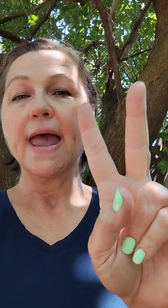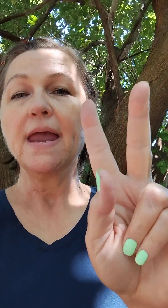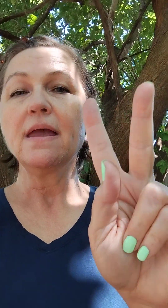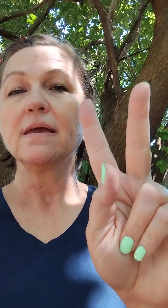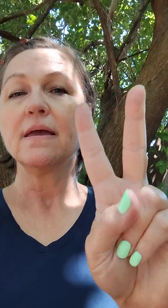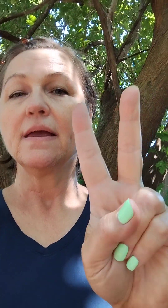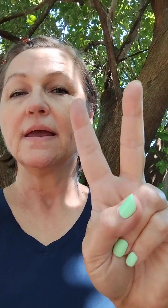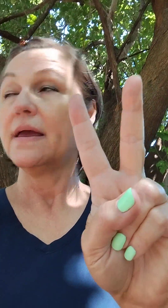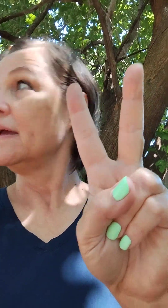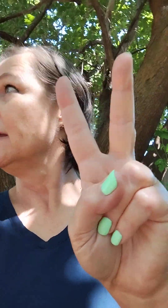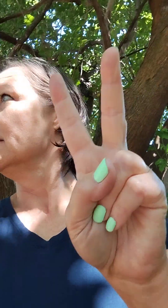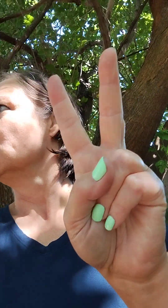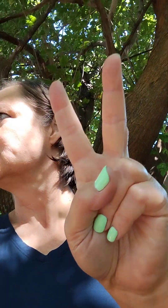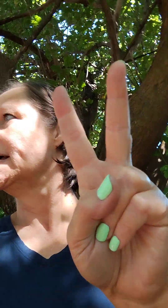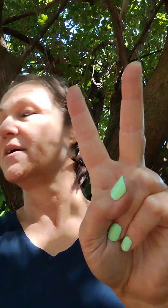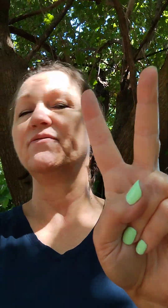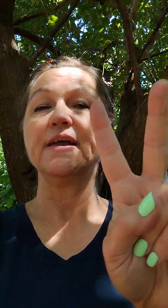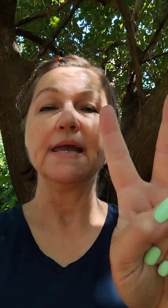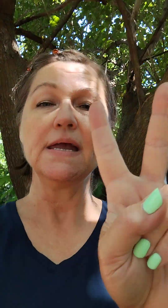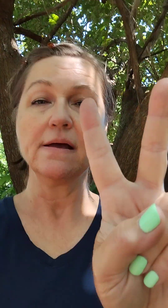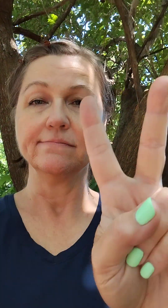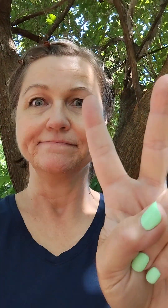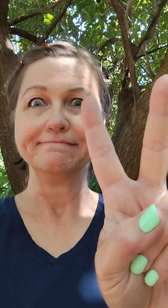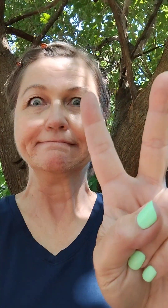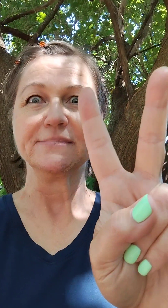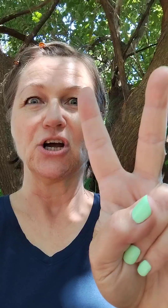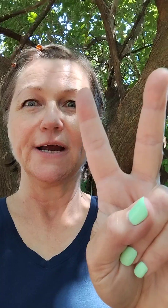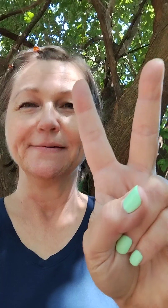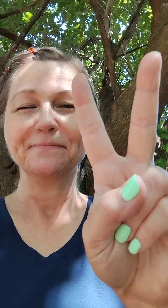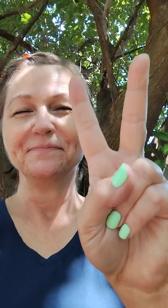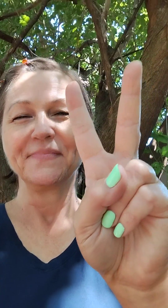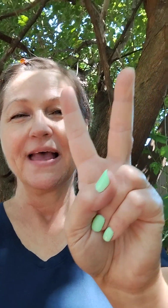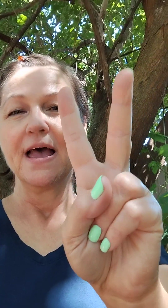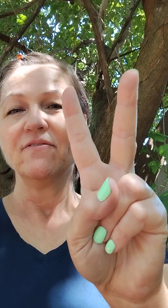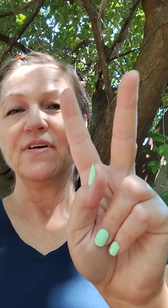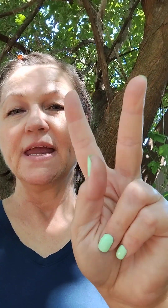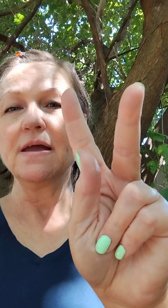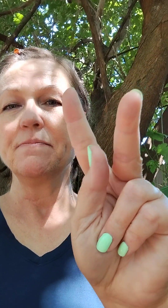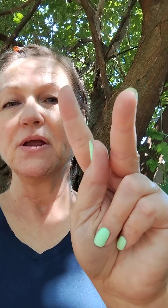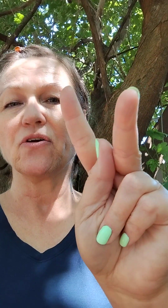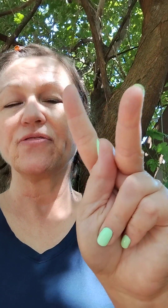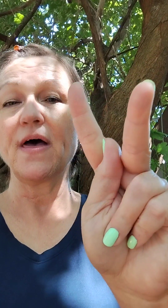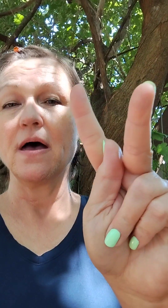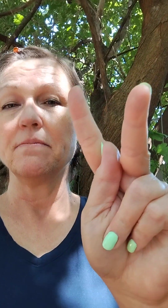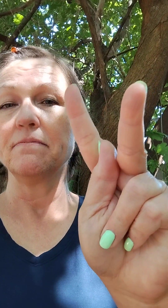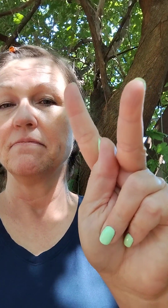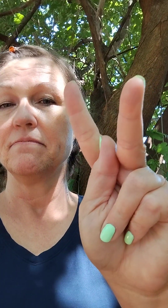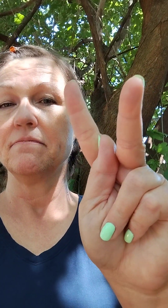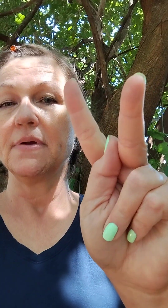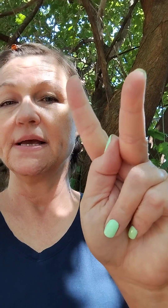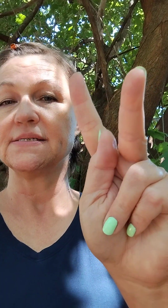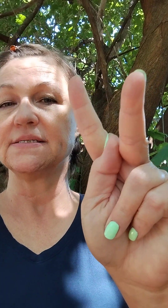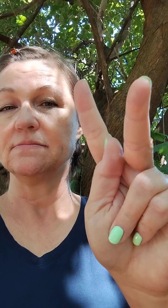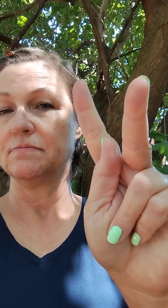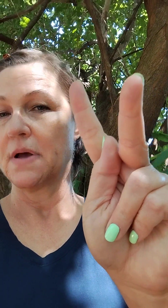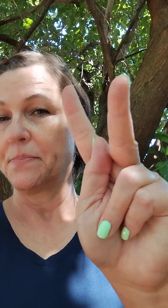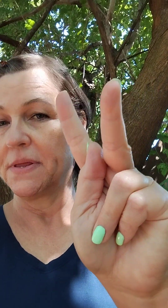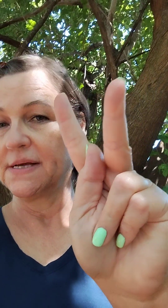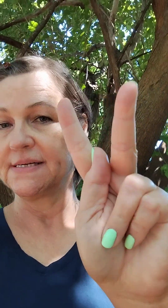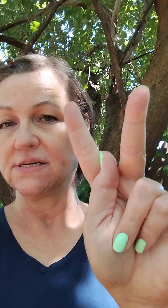K looks like a V. Sorry. V, but your thumb is up in the center